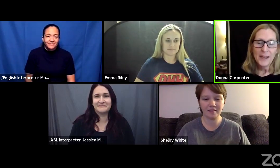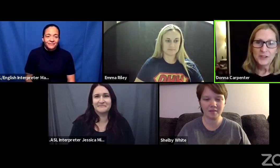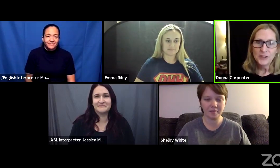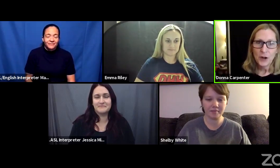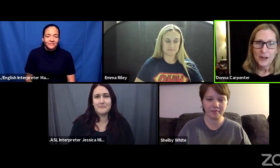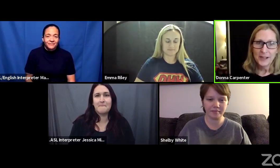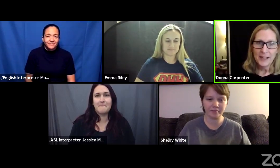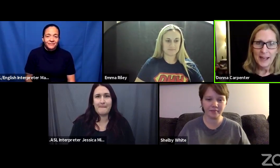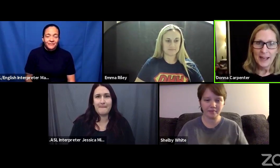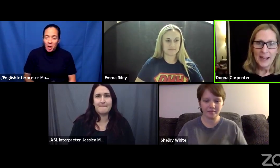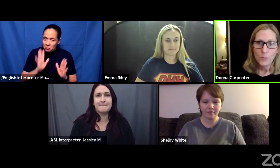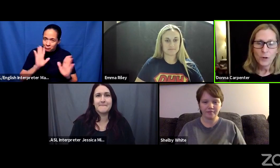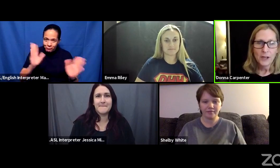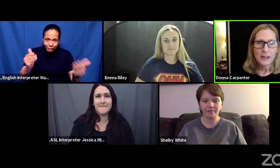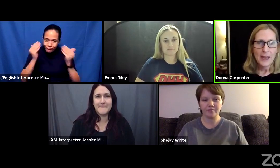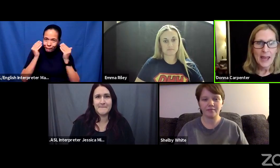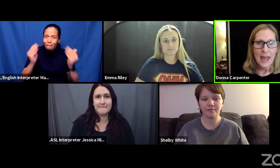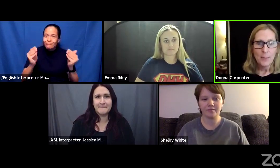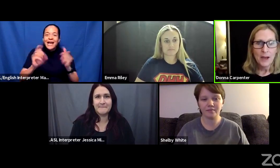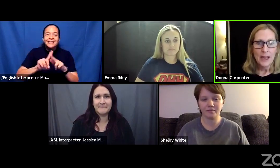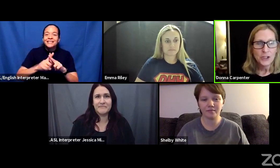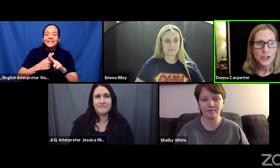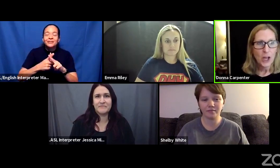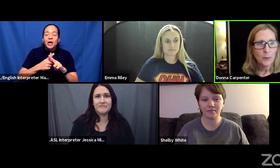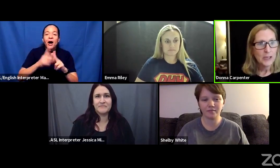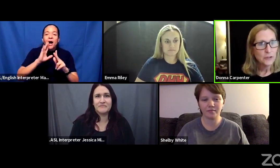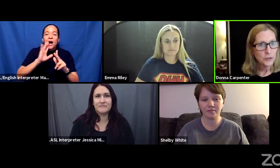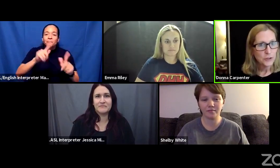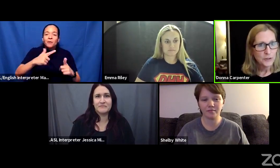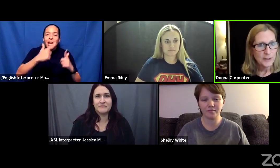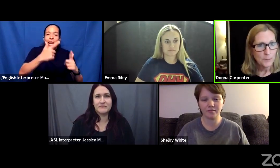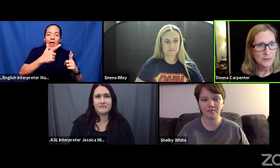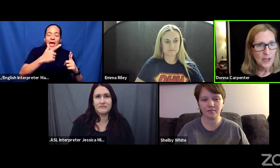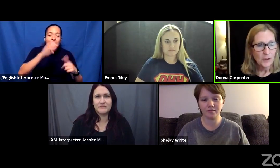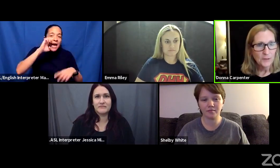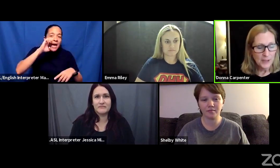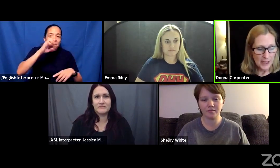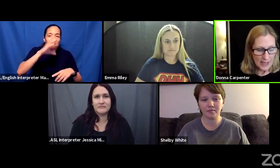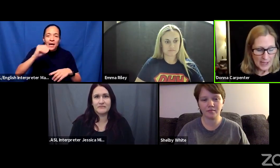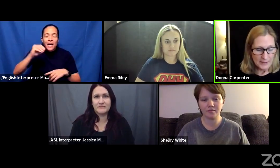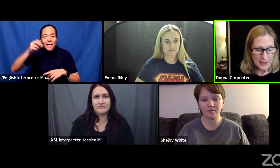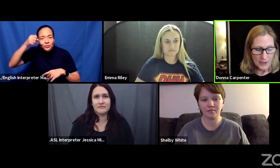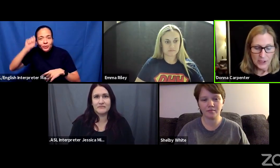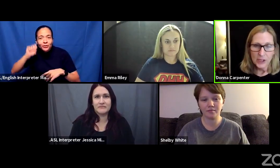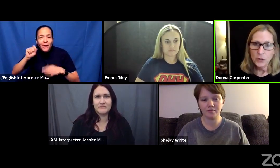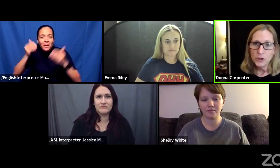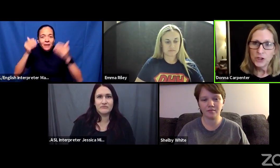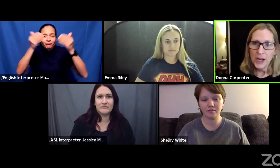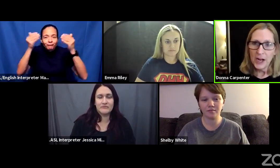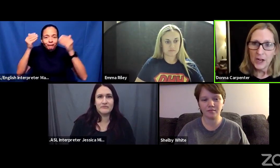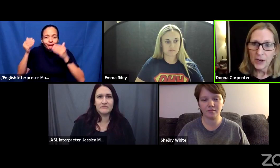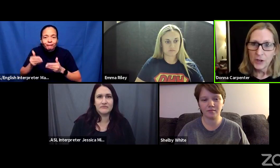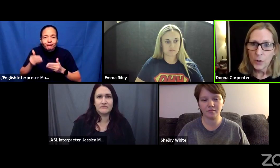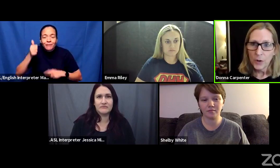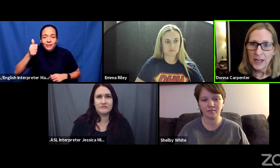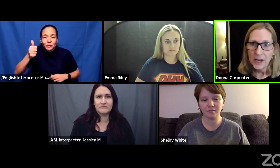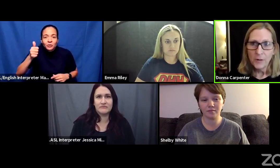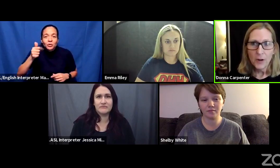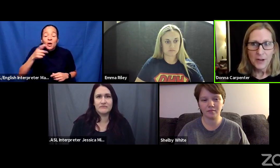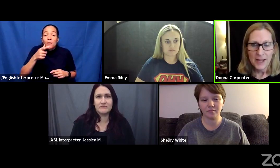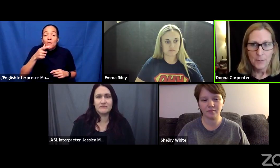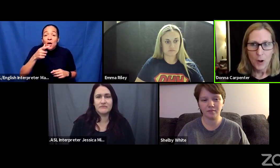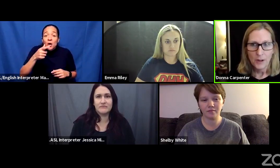So why don't we get started, and we're gonna let Emma and Shelby introduce themselves. And then can you share